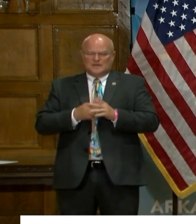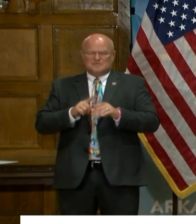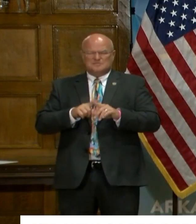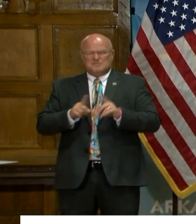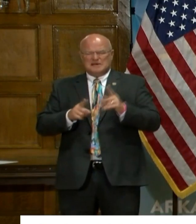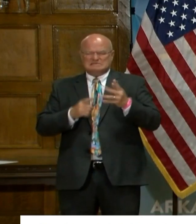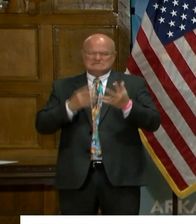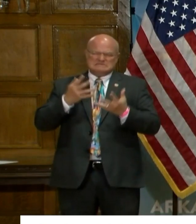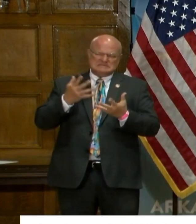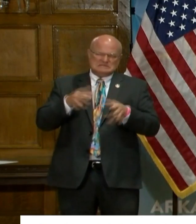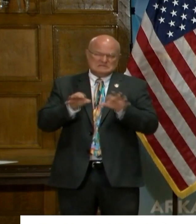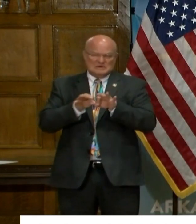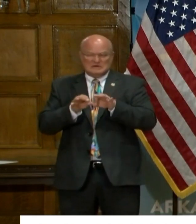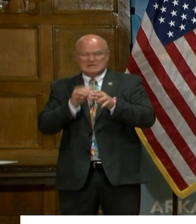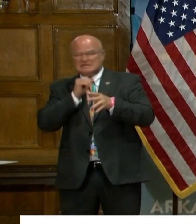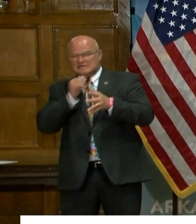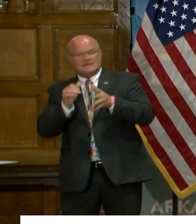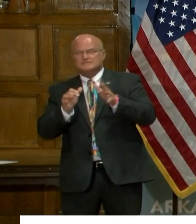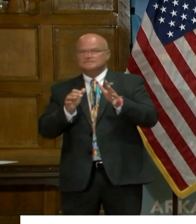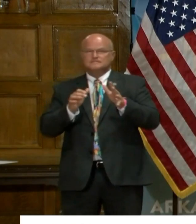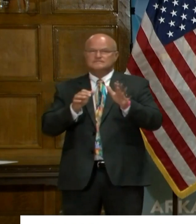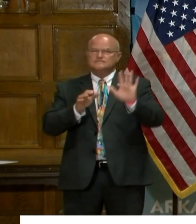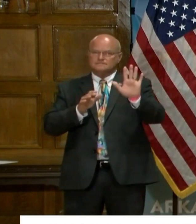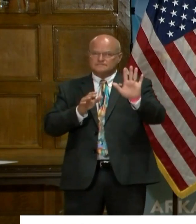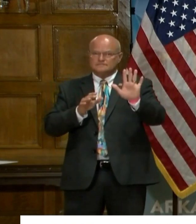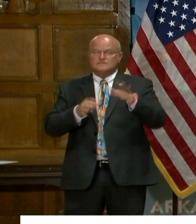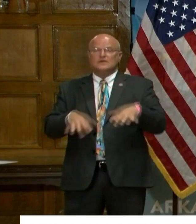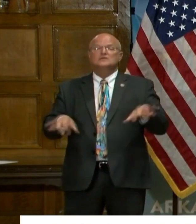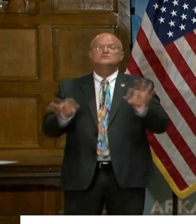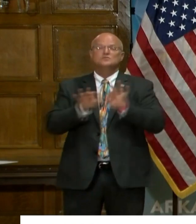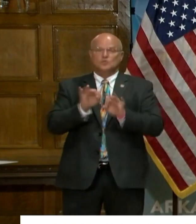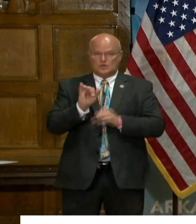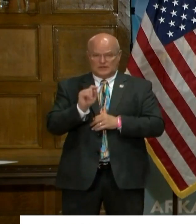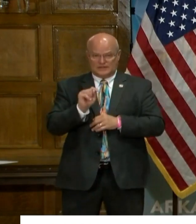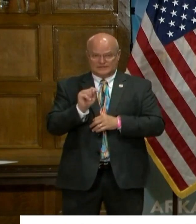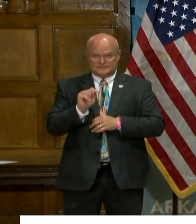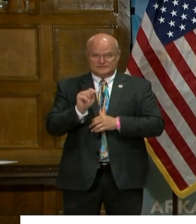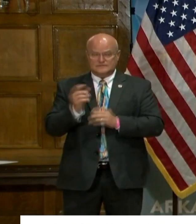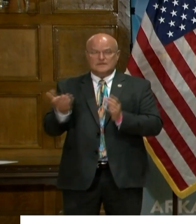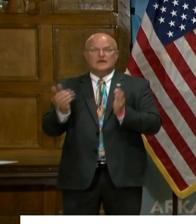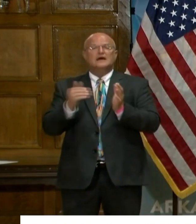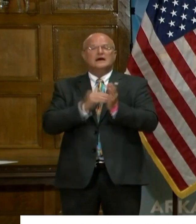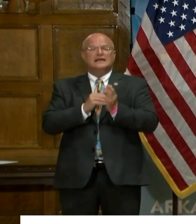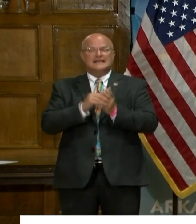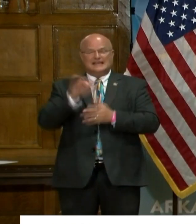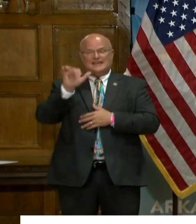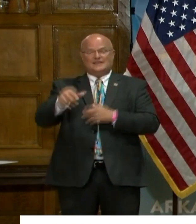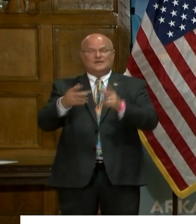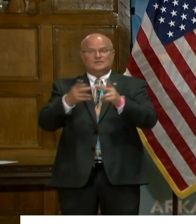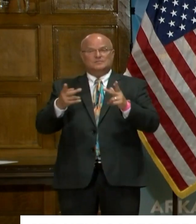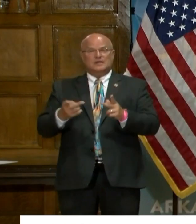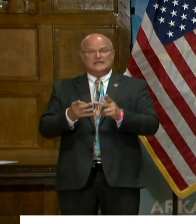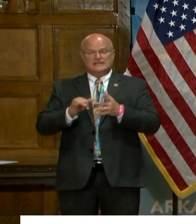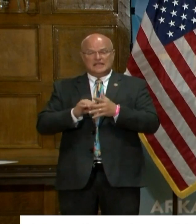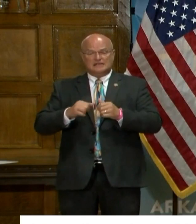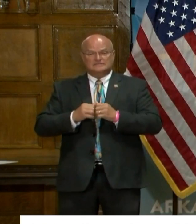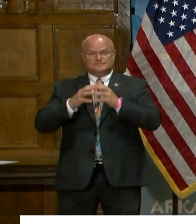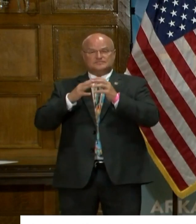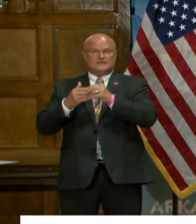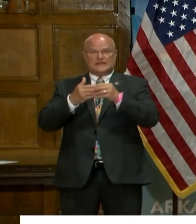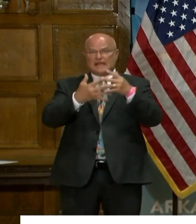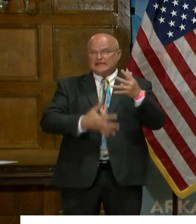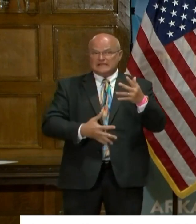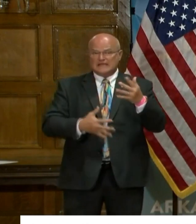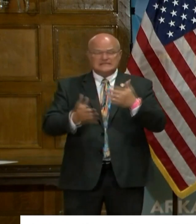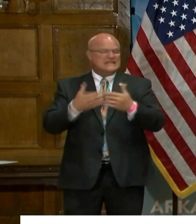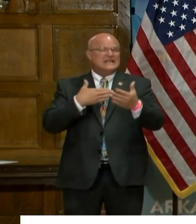but wondering whether it's worth it. It definitely is worth it, because again, those places that are implementing the